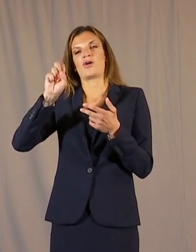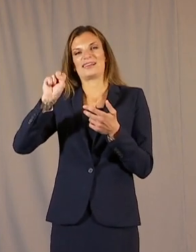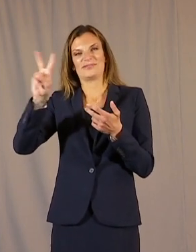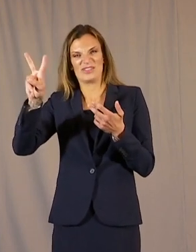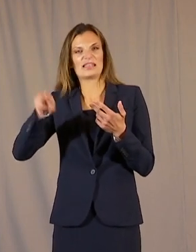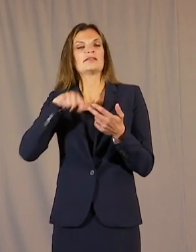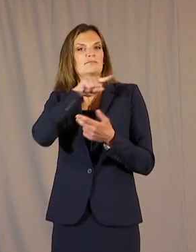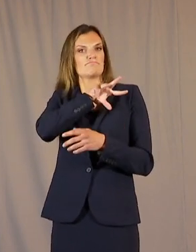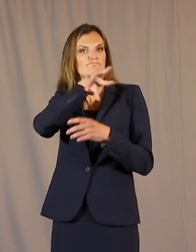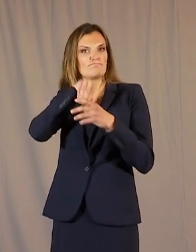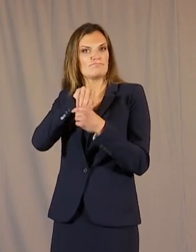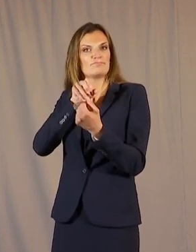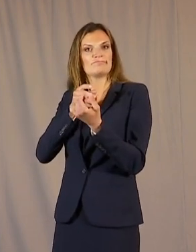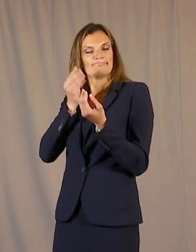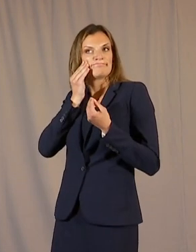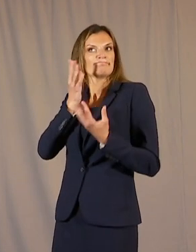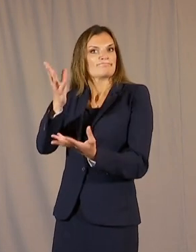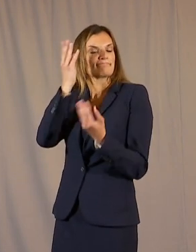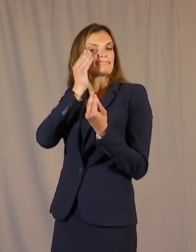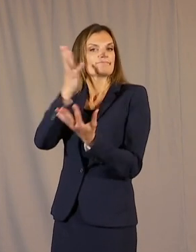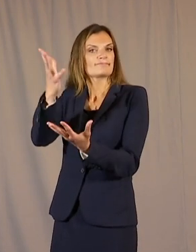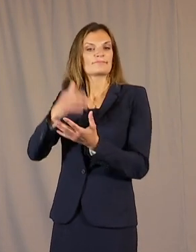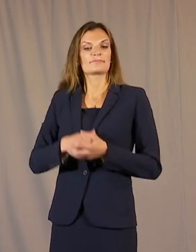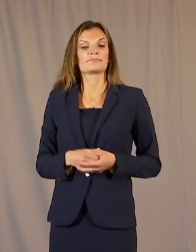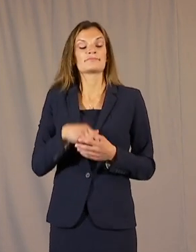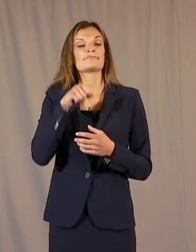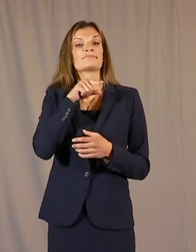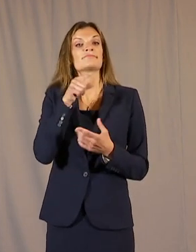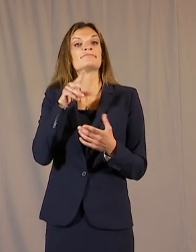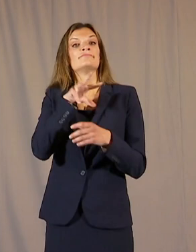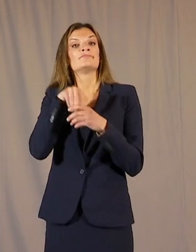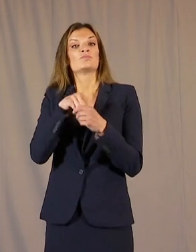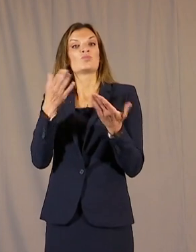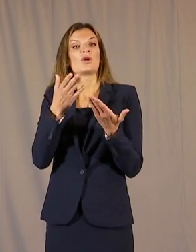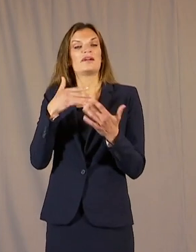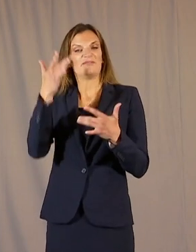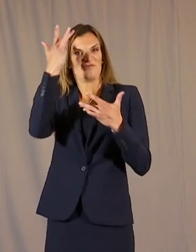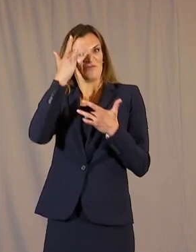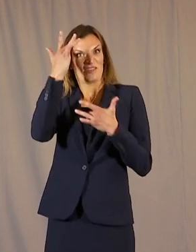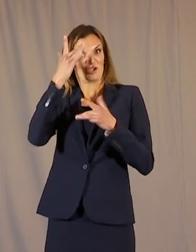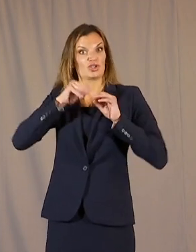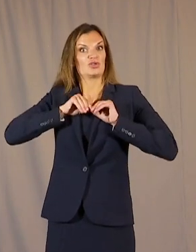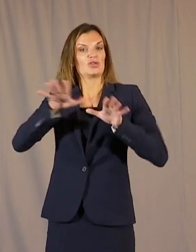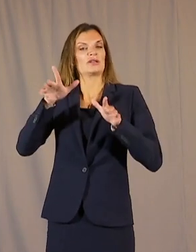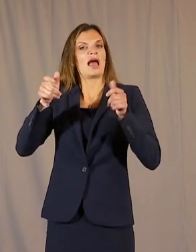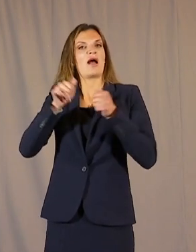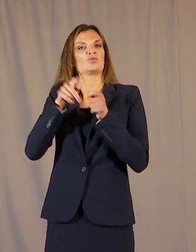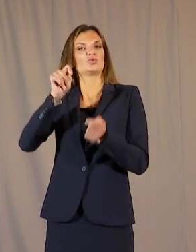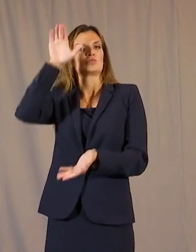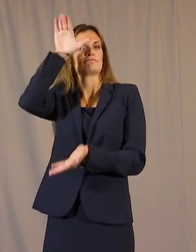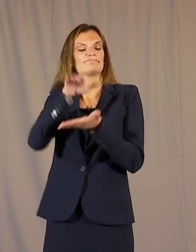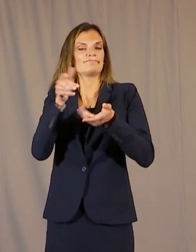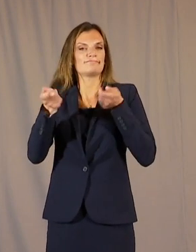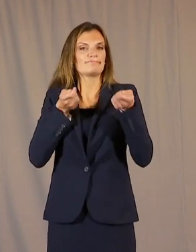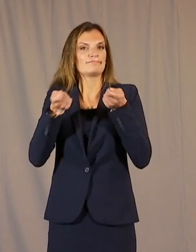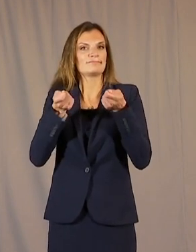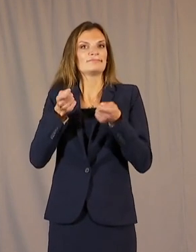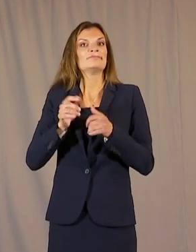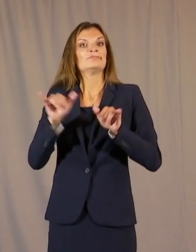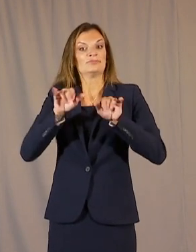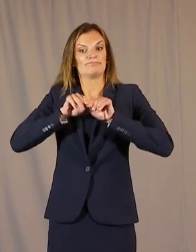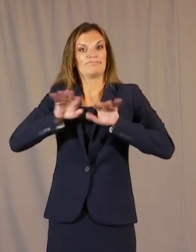outbreak response, hospital infection control, molecular and cellular biology, and Global Infectious